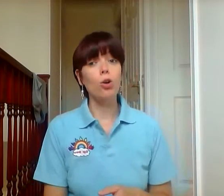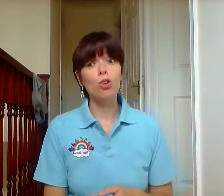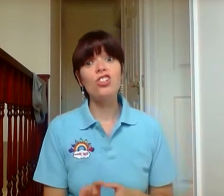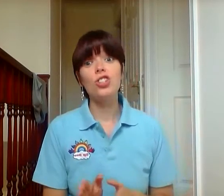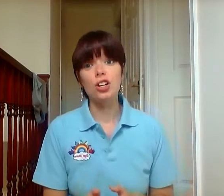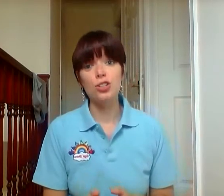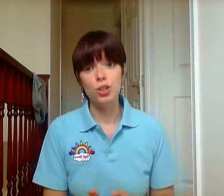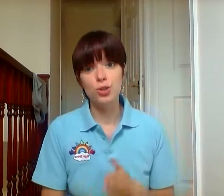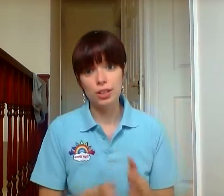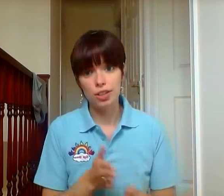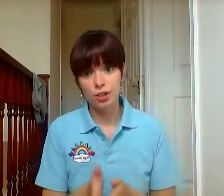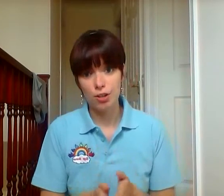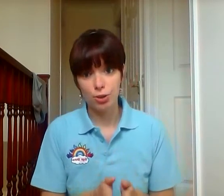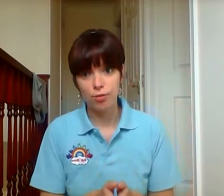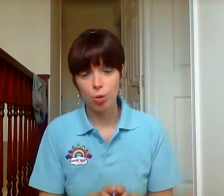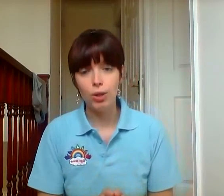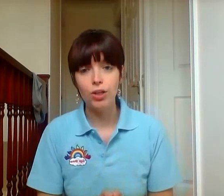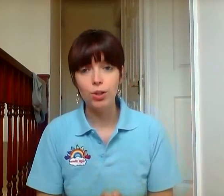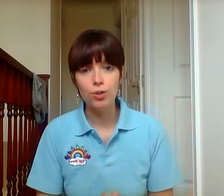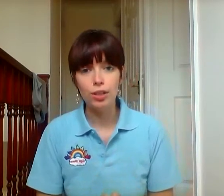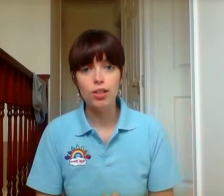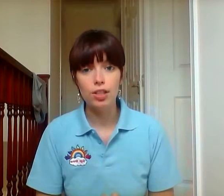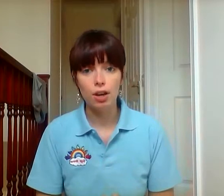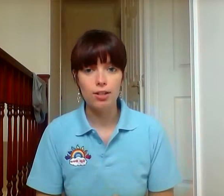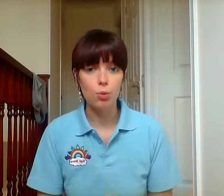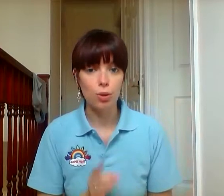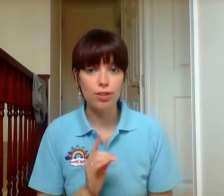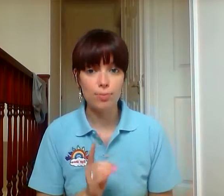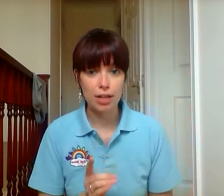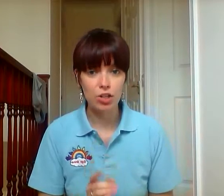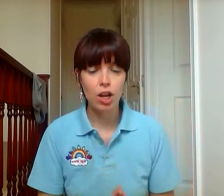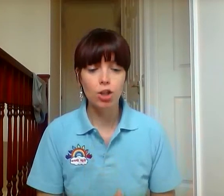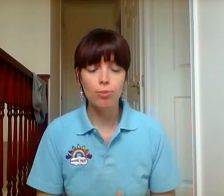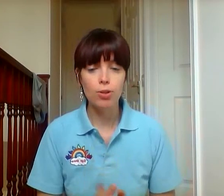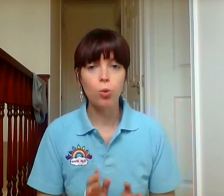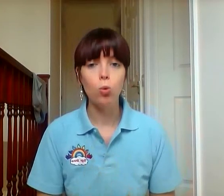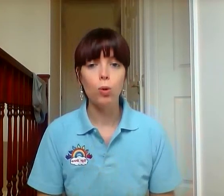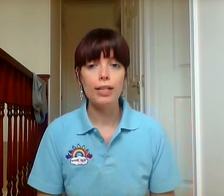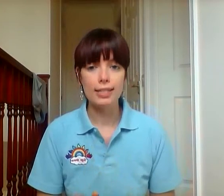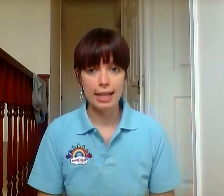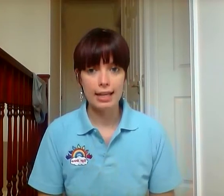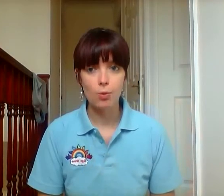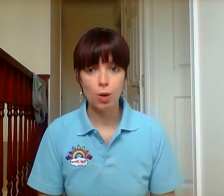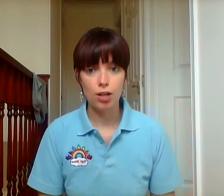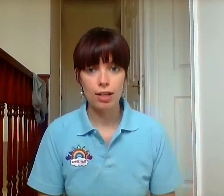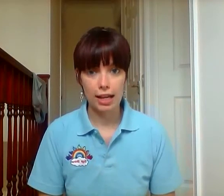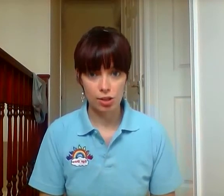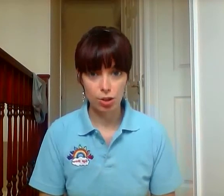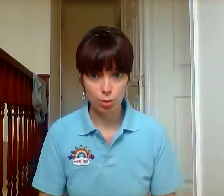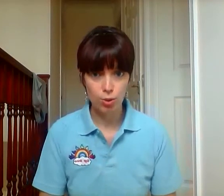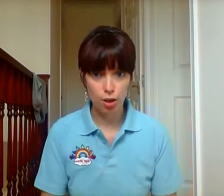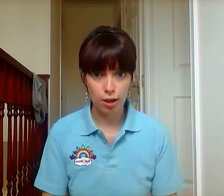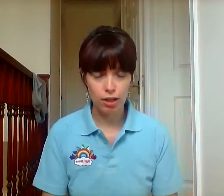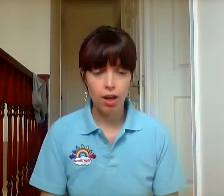not just using the signs on their own. We are using the signs with speech. You must always say the word as you sign.